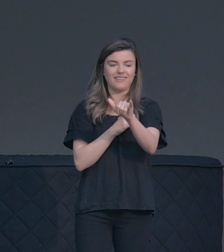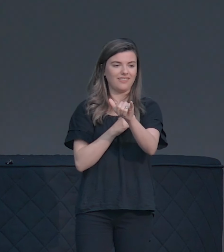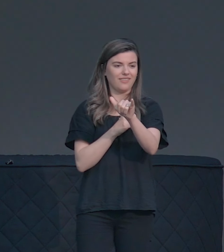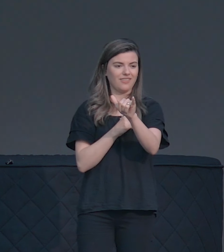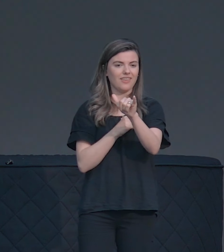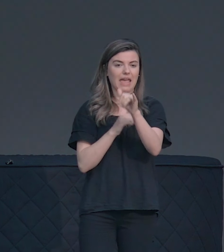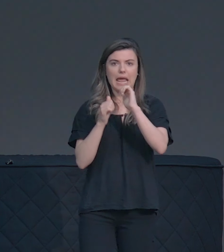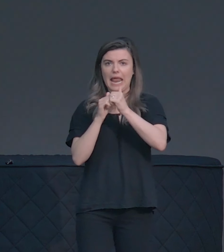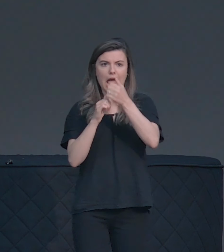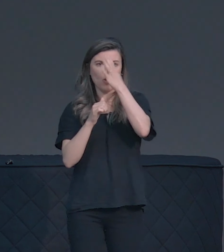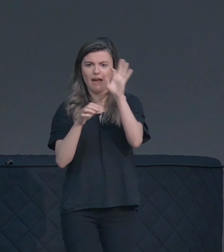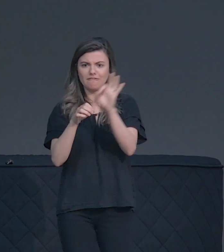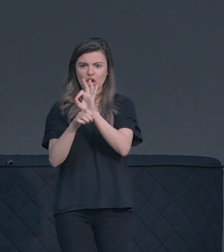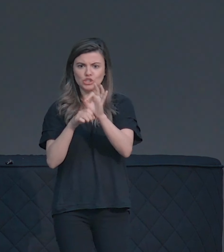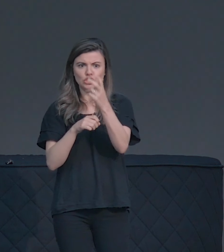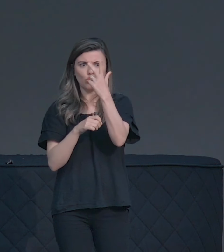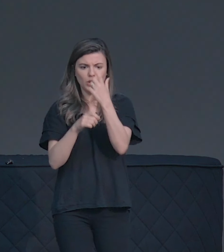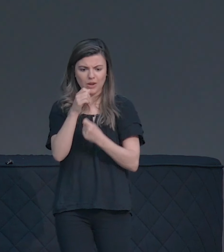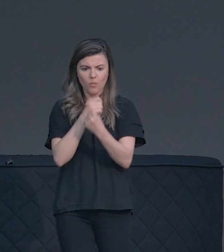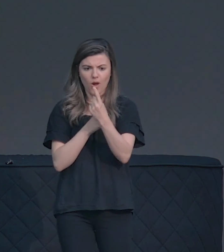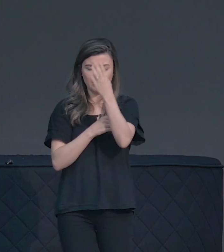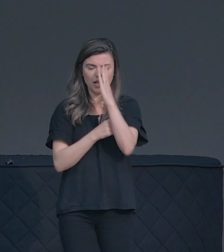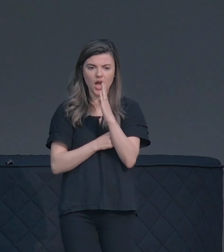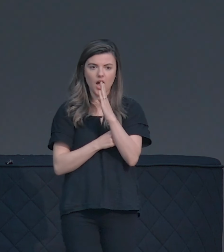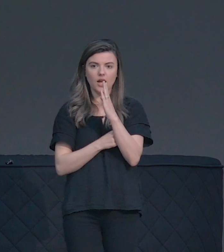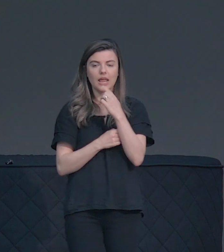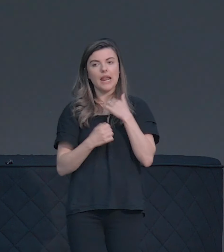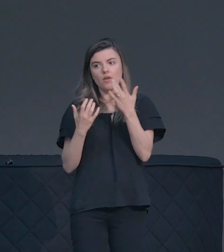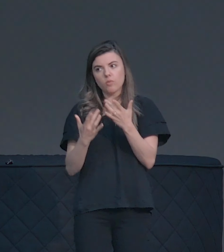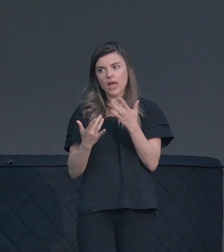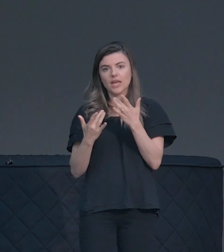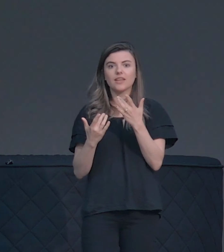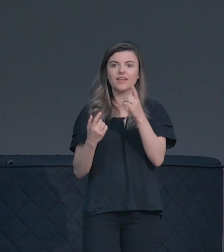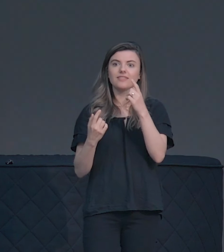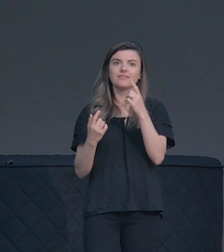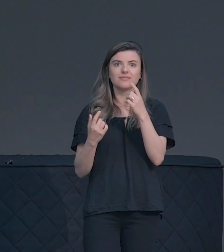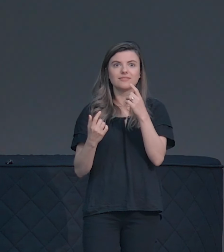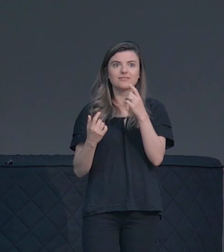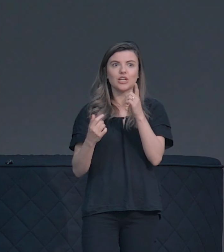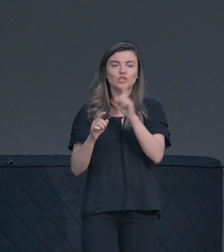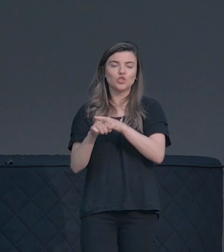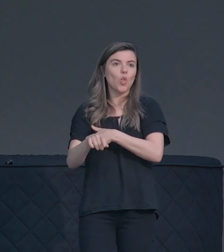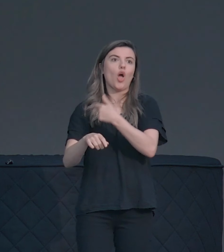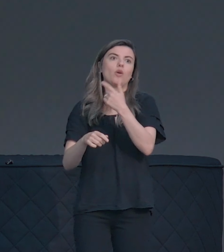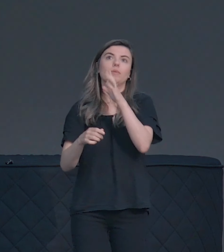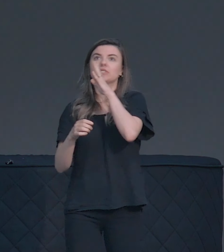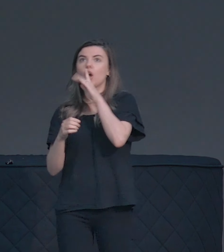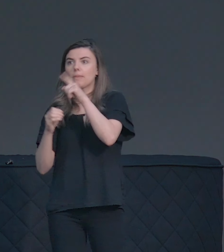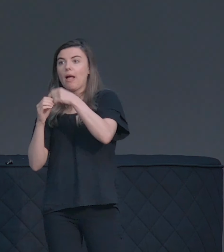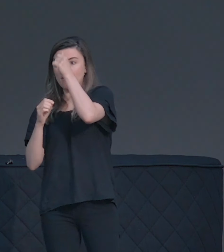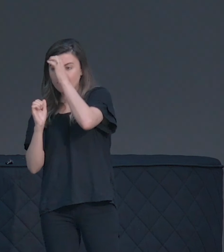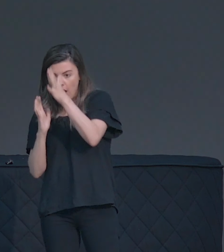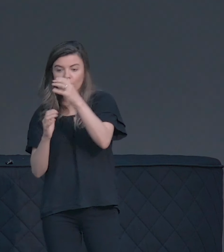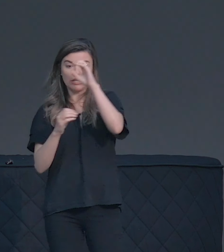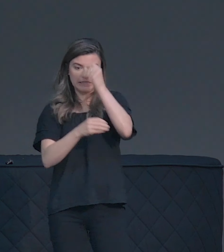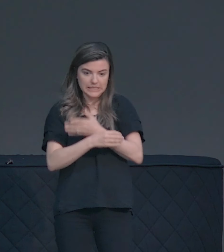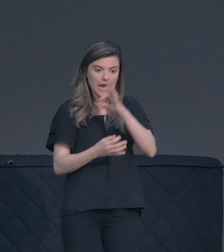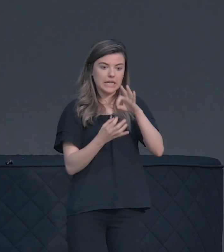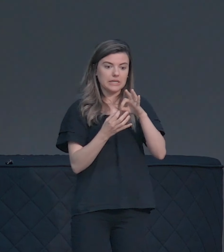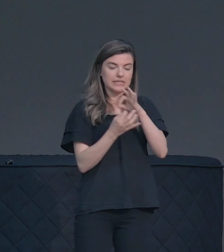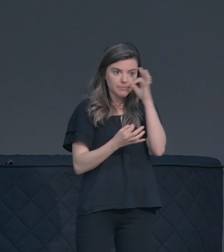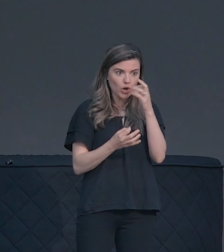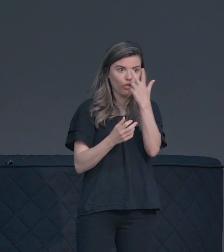God functions as a three-in-one God. And I've probably waited too long in this sermon to do this. We've been talking about the Father, the Son, and the Spirit.